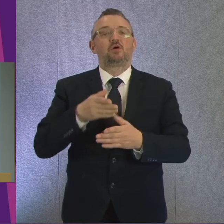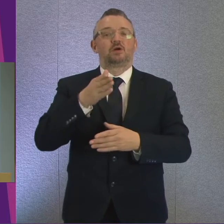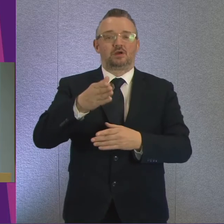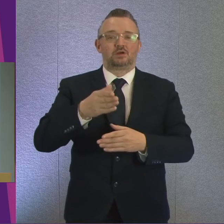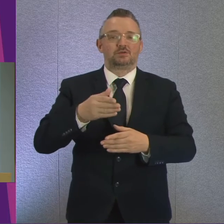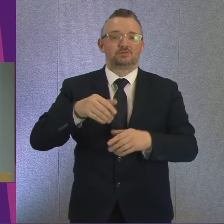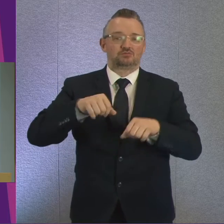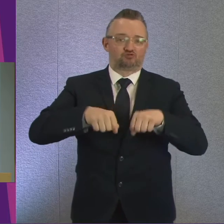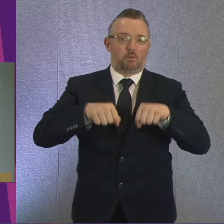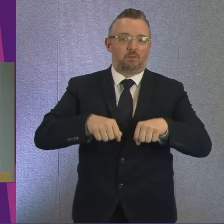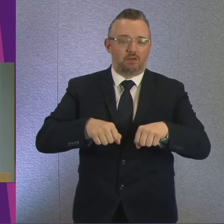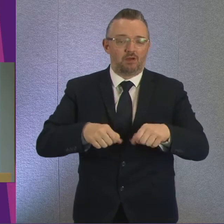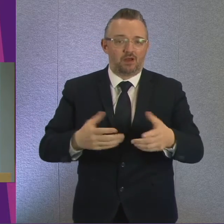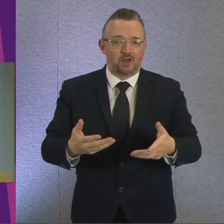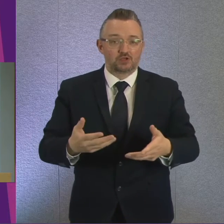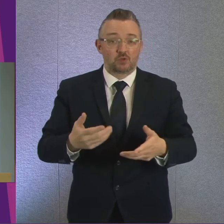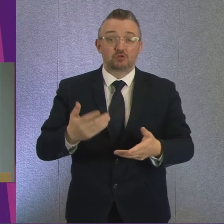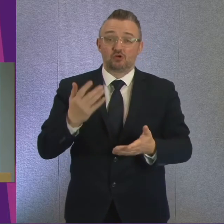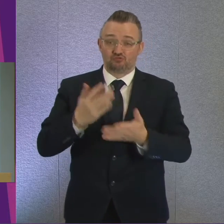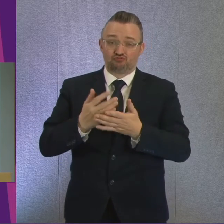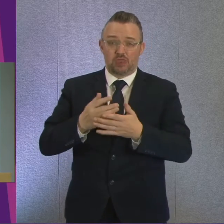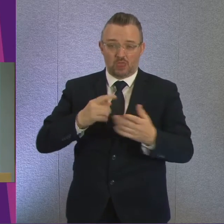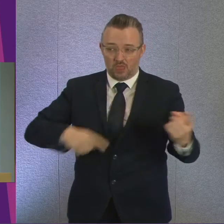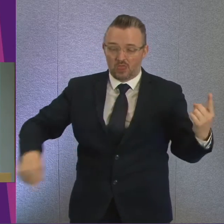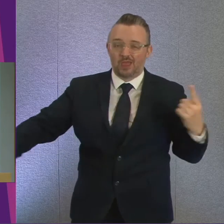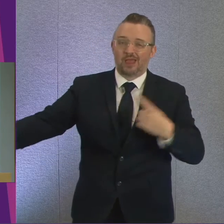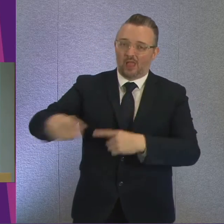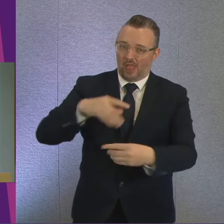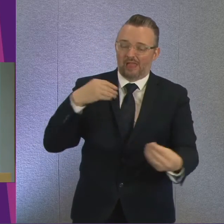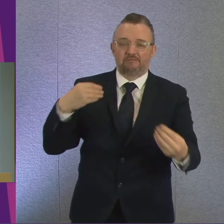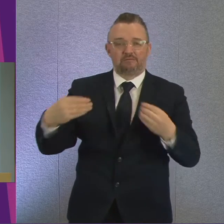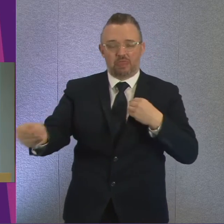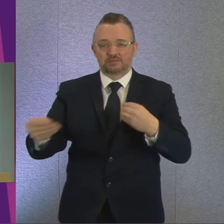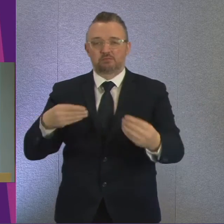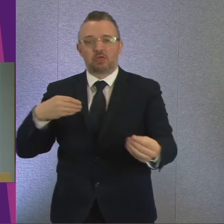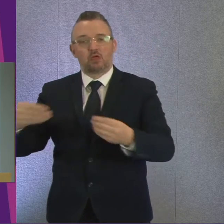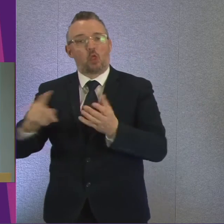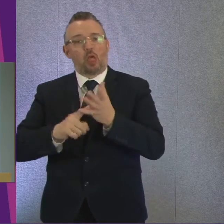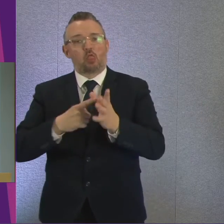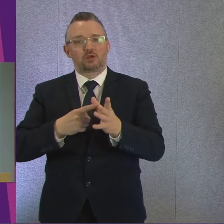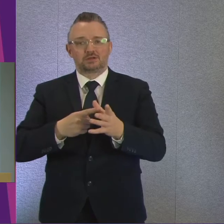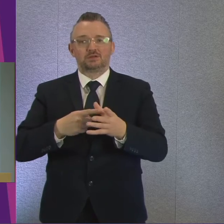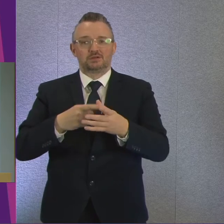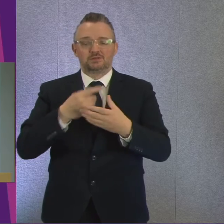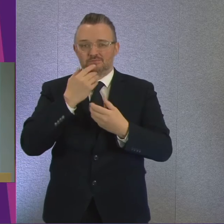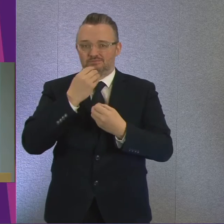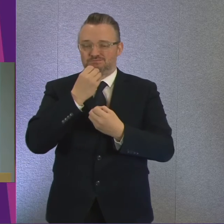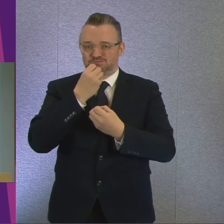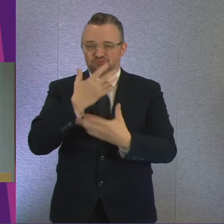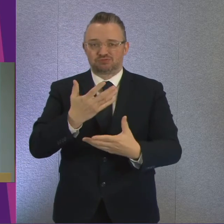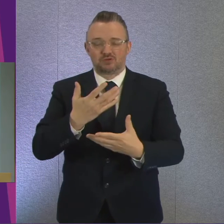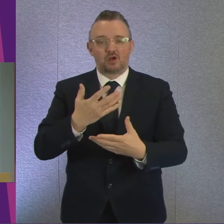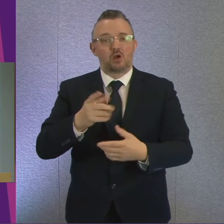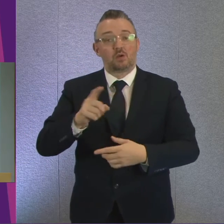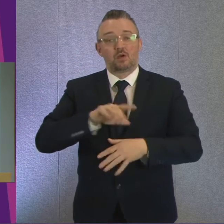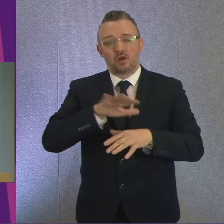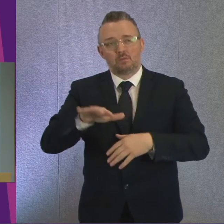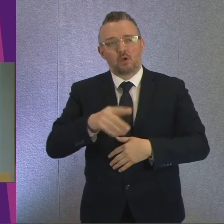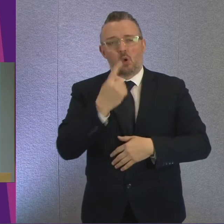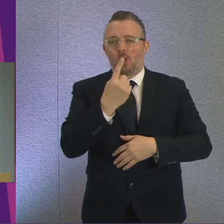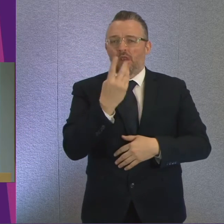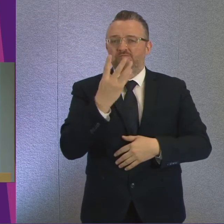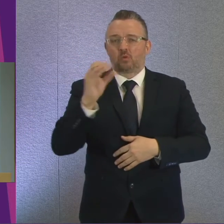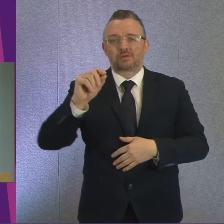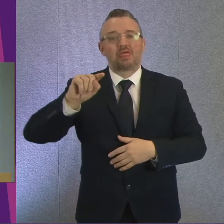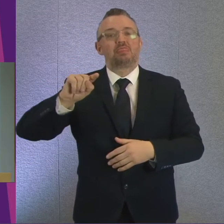is remarkable the level of flexibility that our local authority partners have brought to these challenges, and about 140,000 children